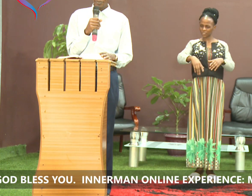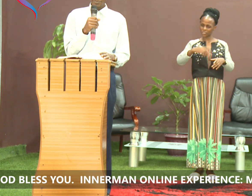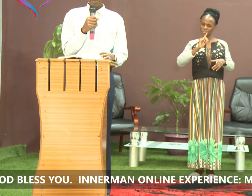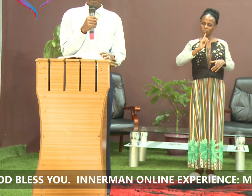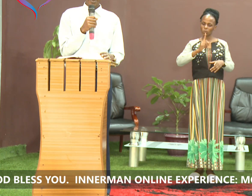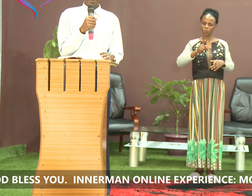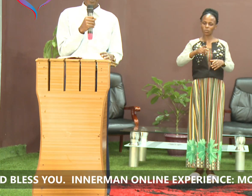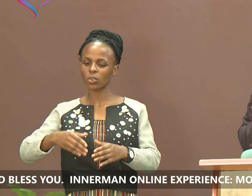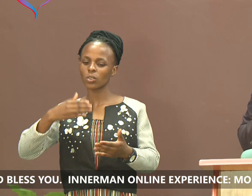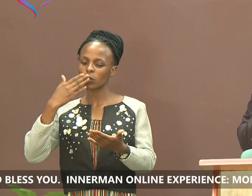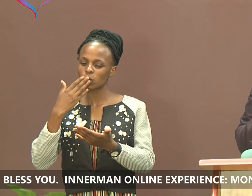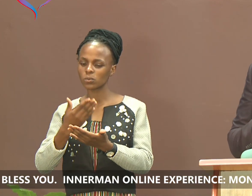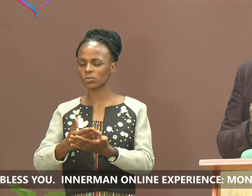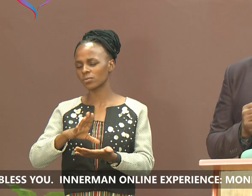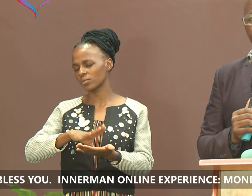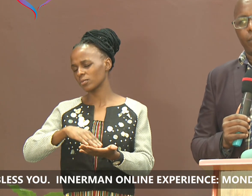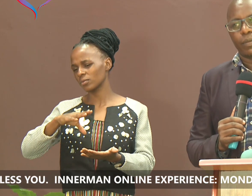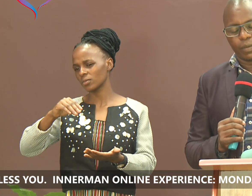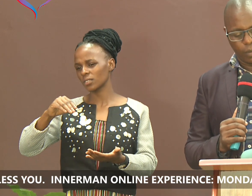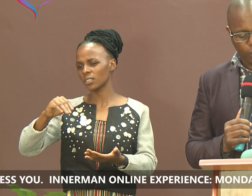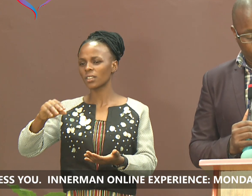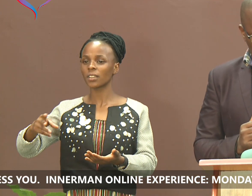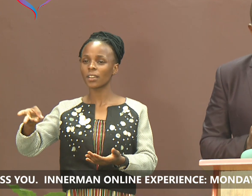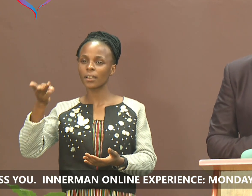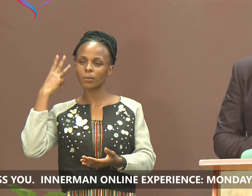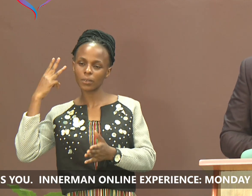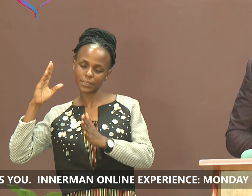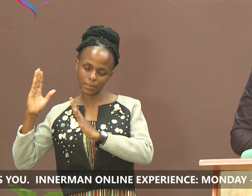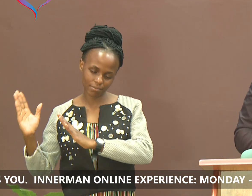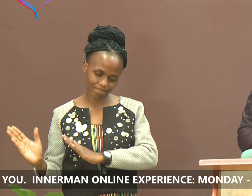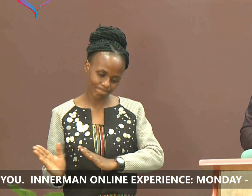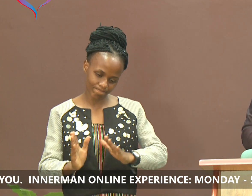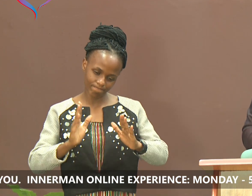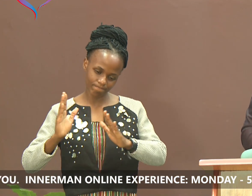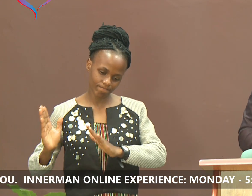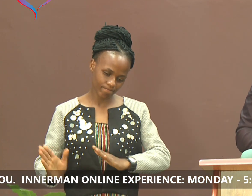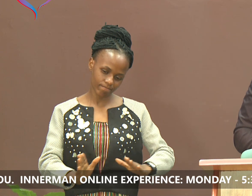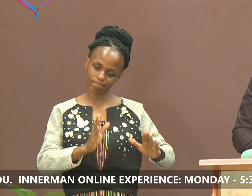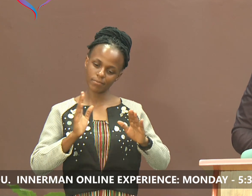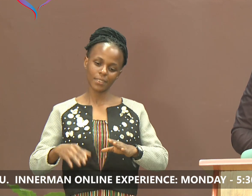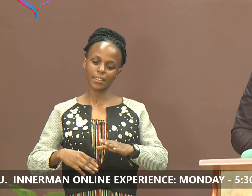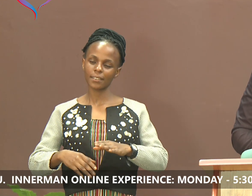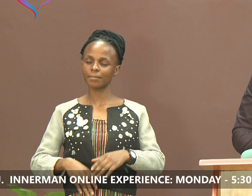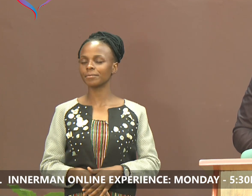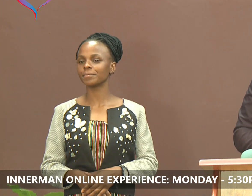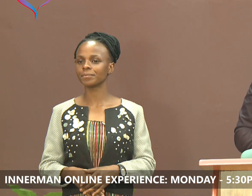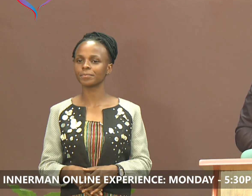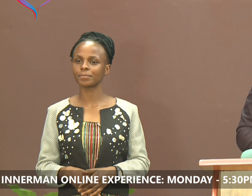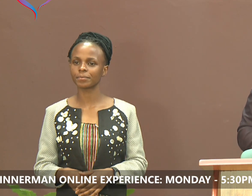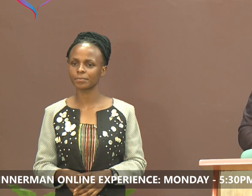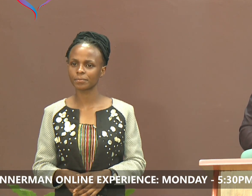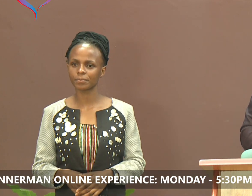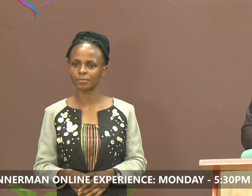was prepared. So bringing up a good family, good children, requires work to be done